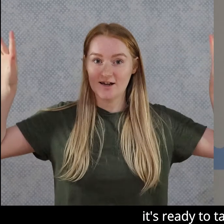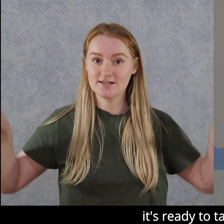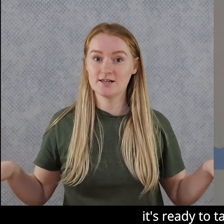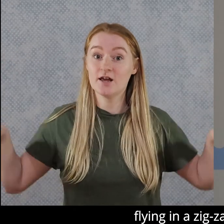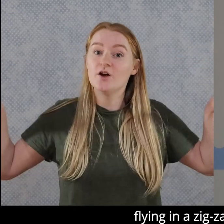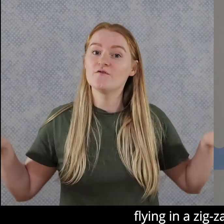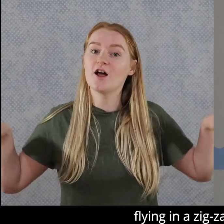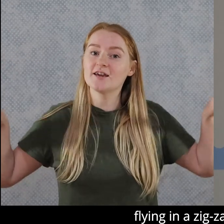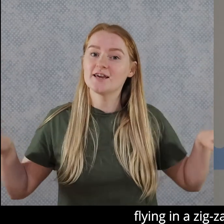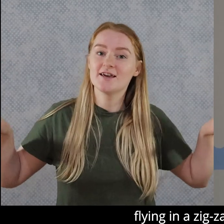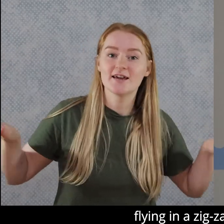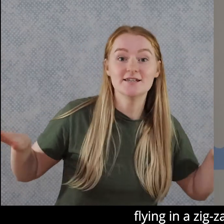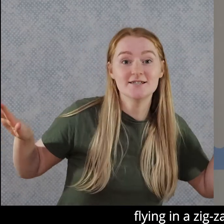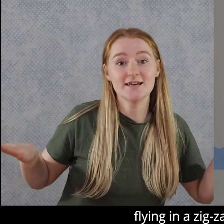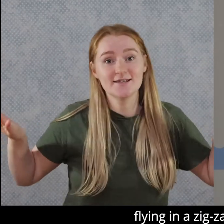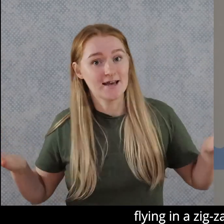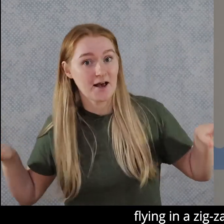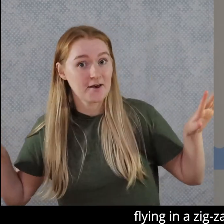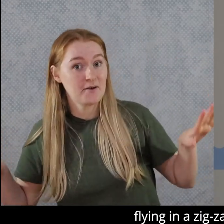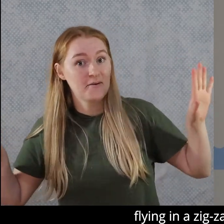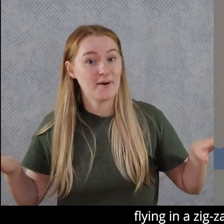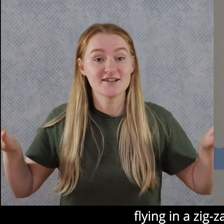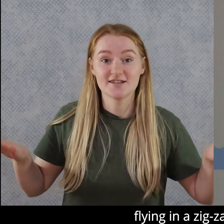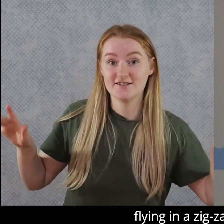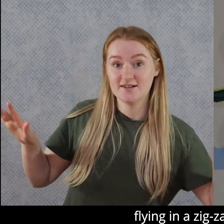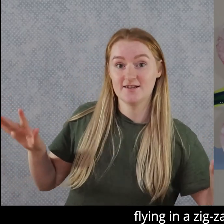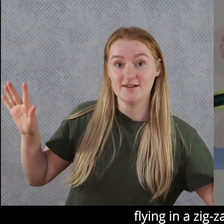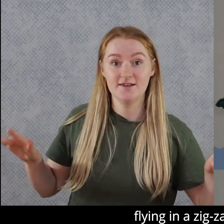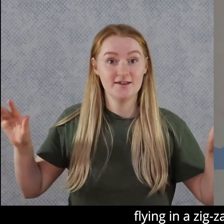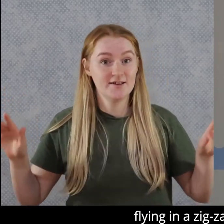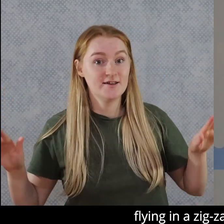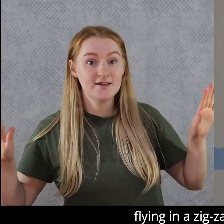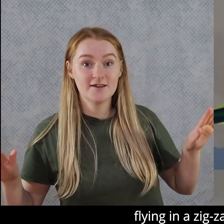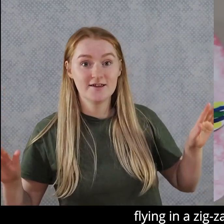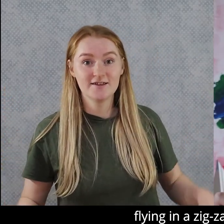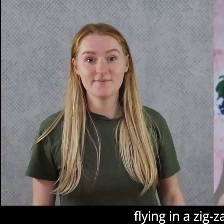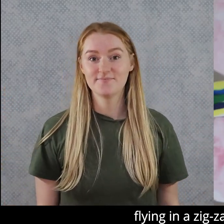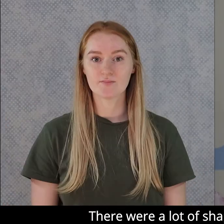take flight, flying in a zigzag pattern.